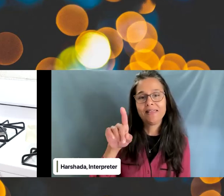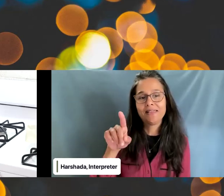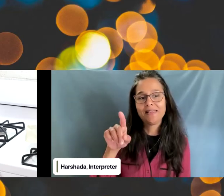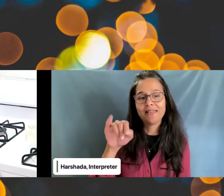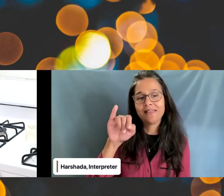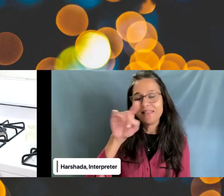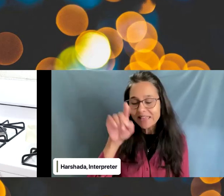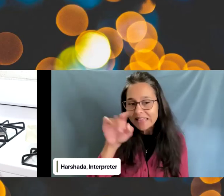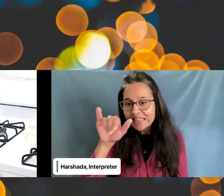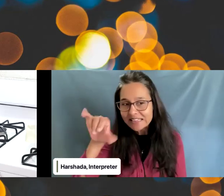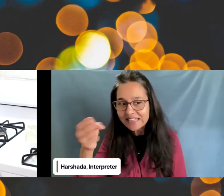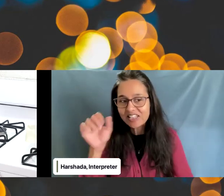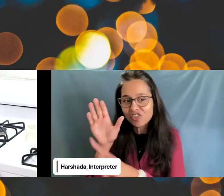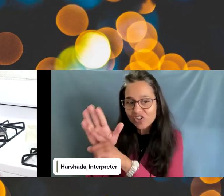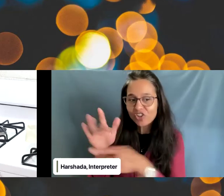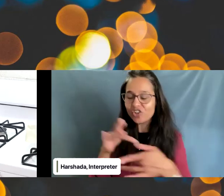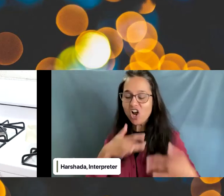just pass it through the sieve and it's going to be okay.